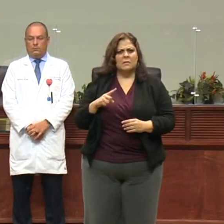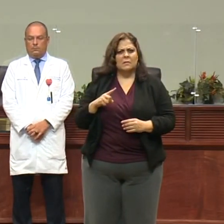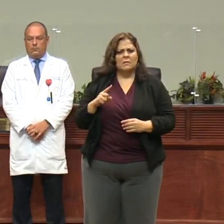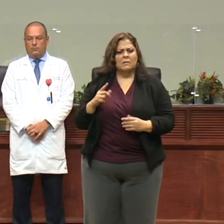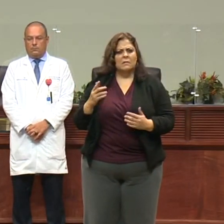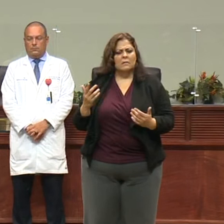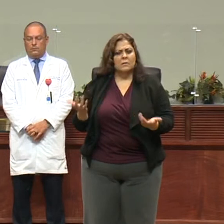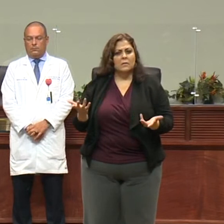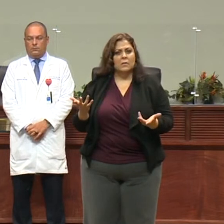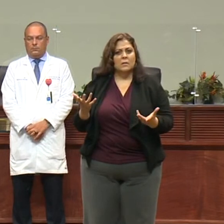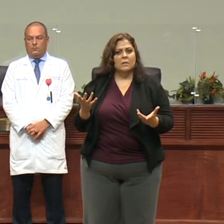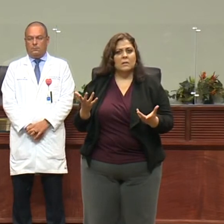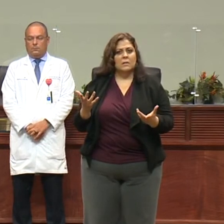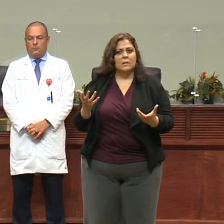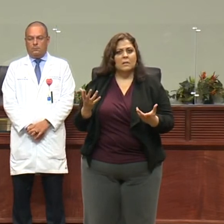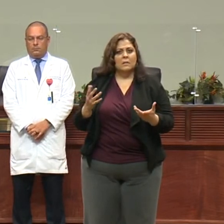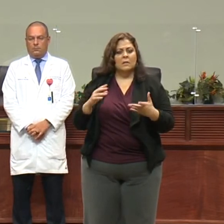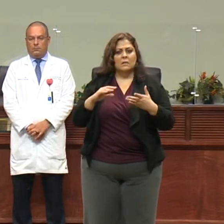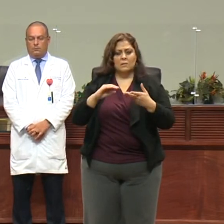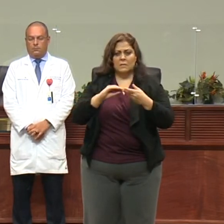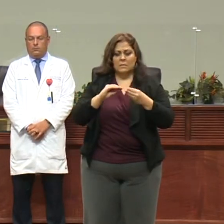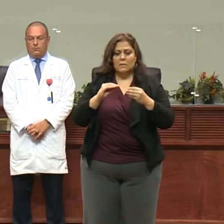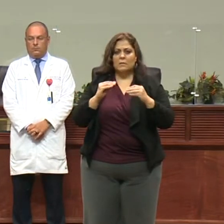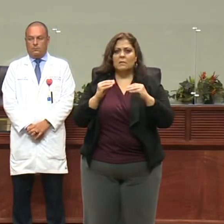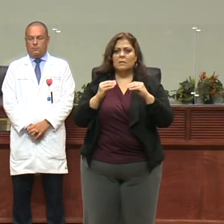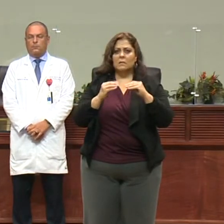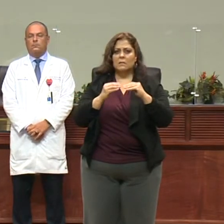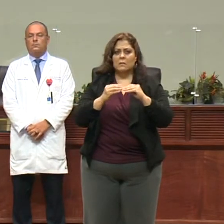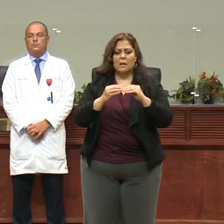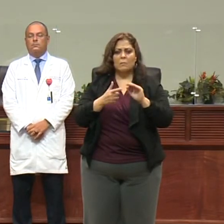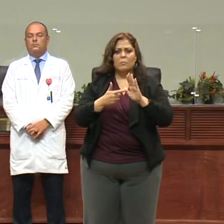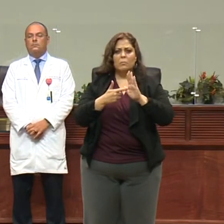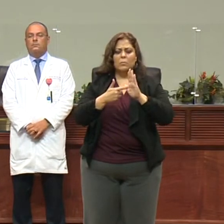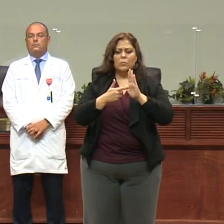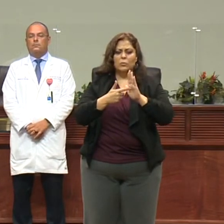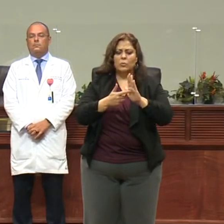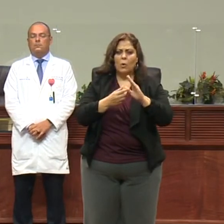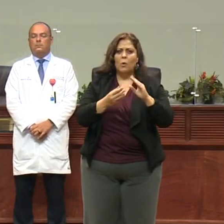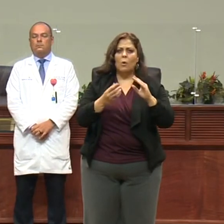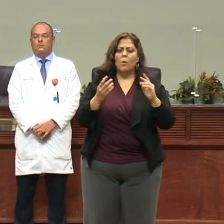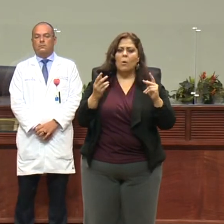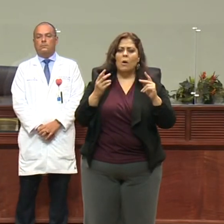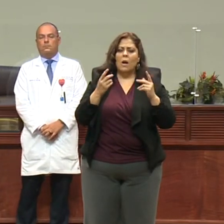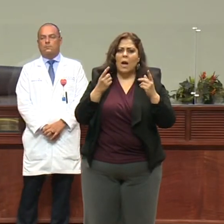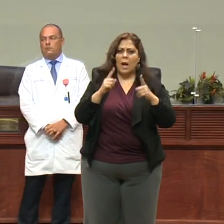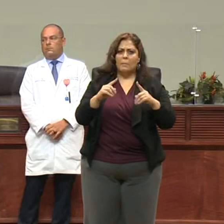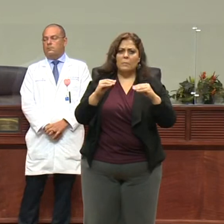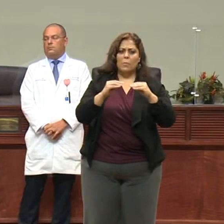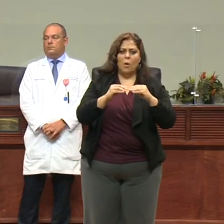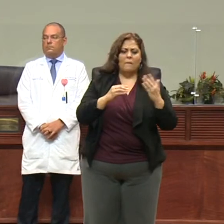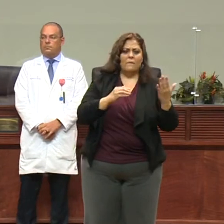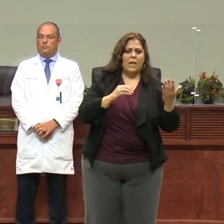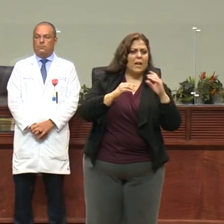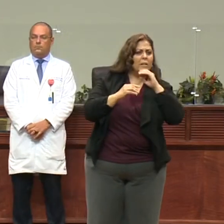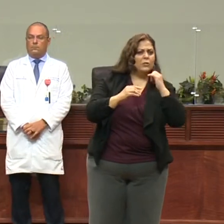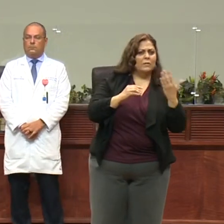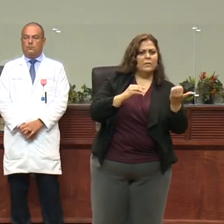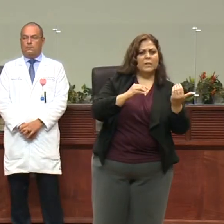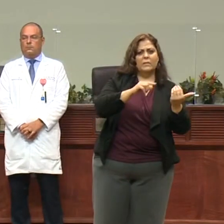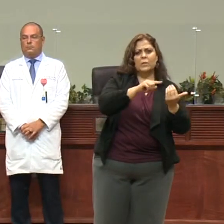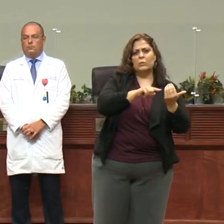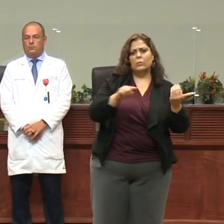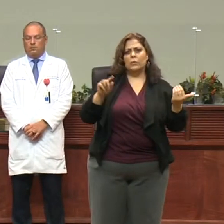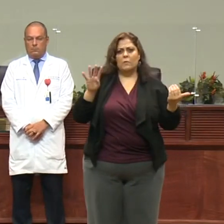The numbers continue to be greater between 15 to 44 years old, but especially